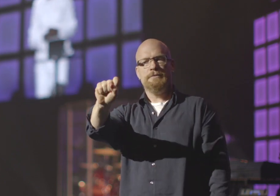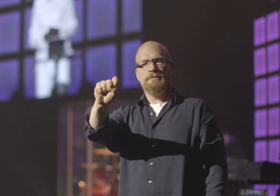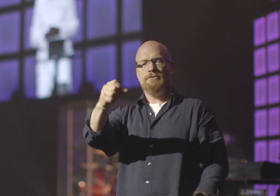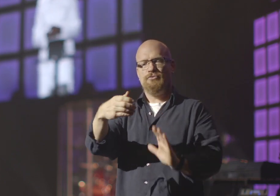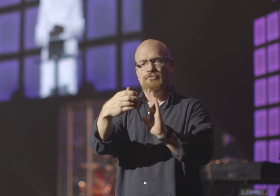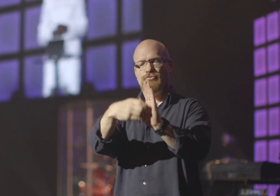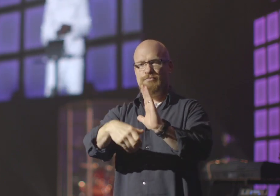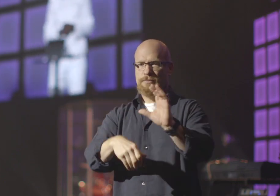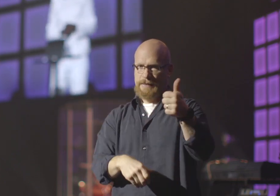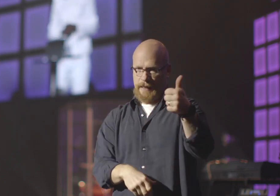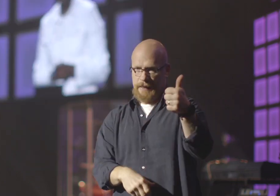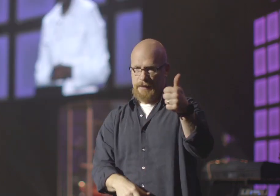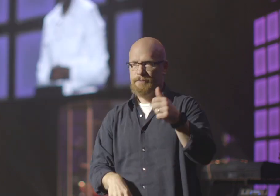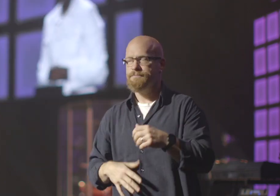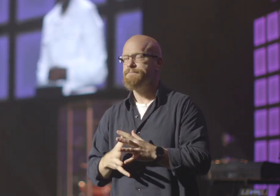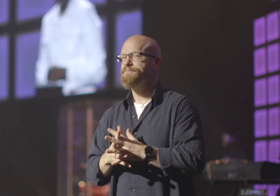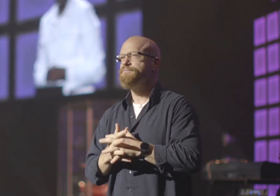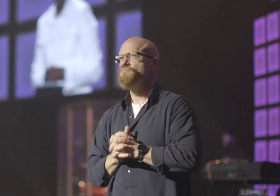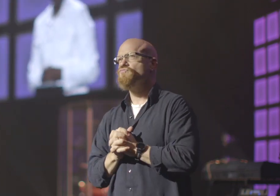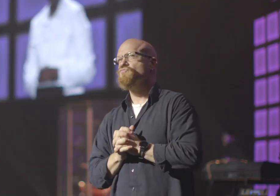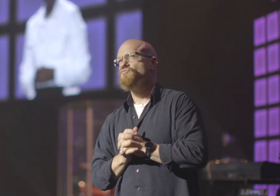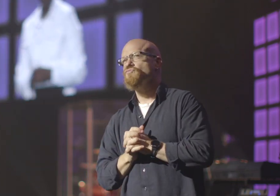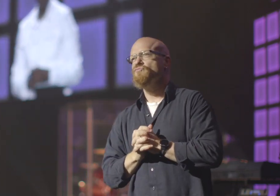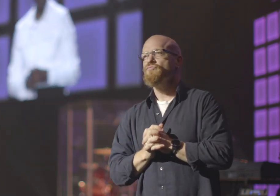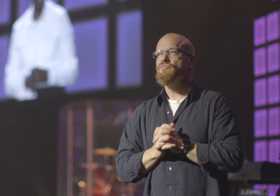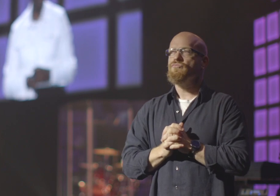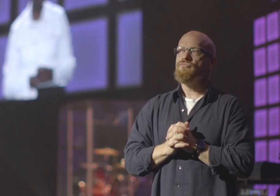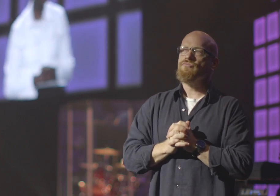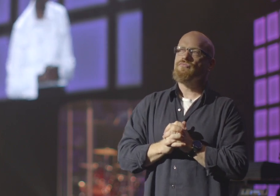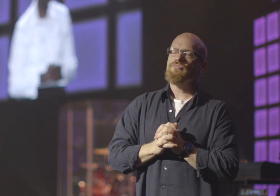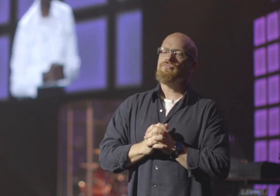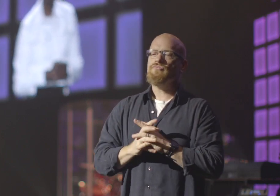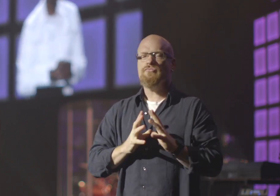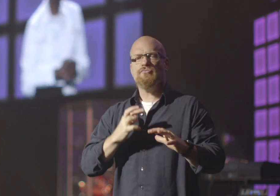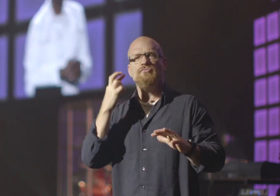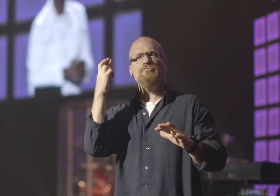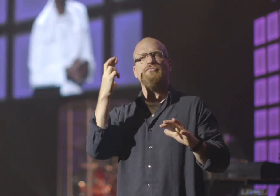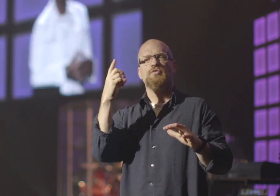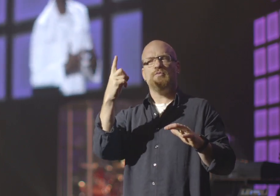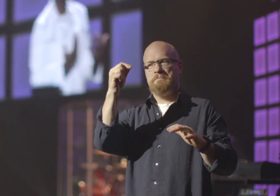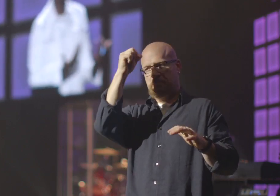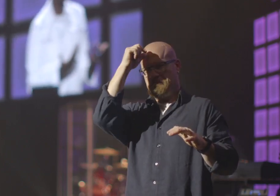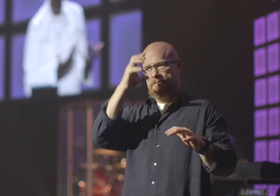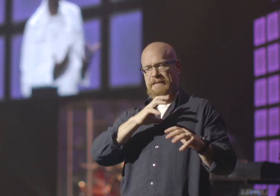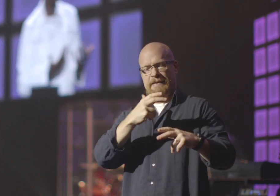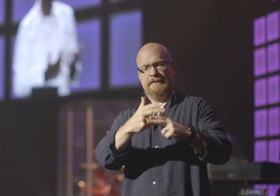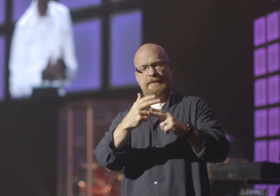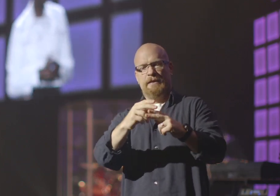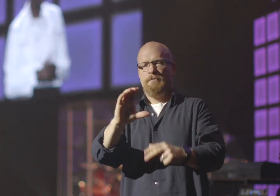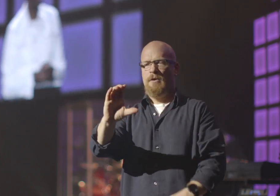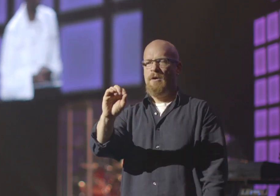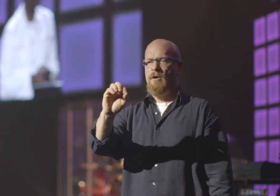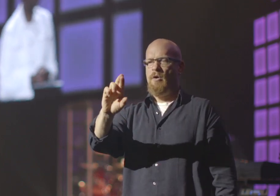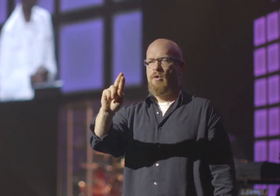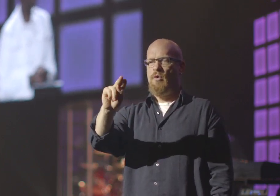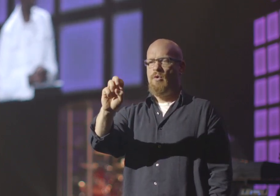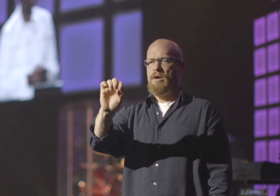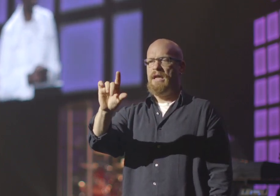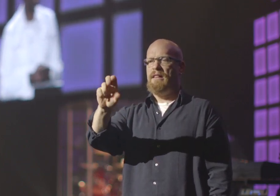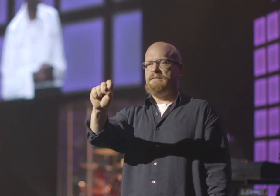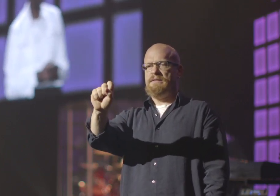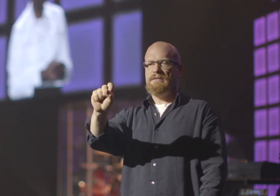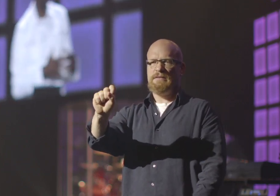10, we find where a gentleman by the name of Cornelius, and who